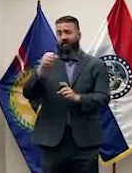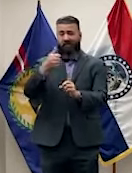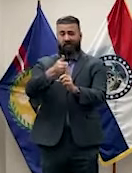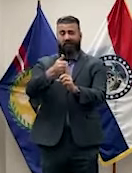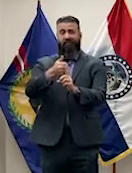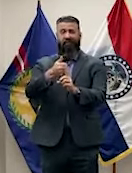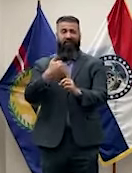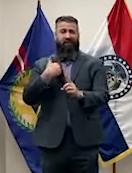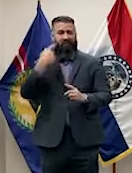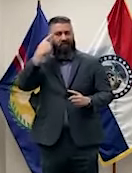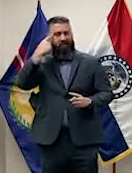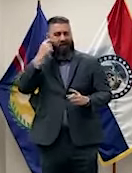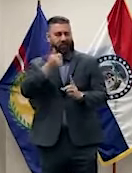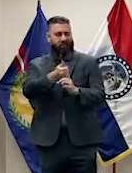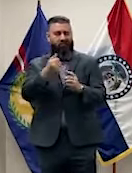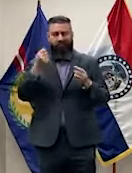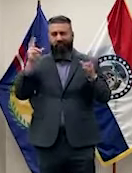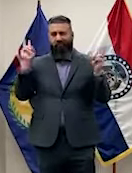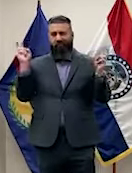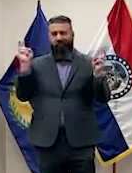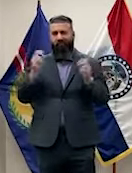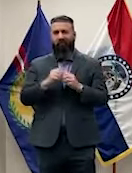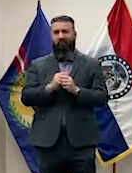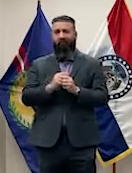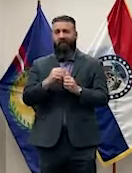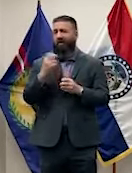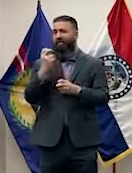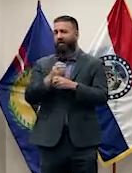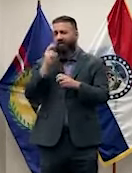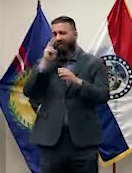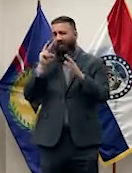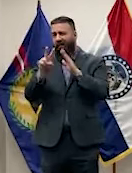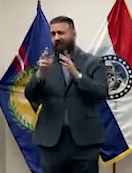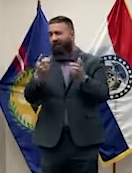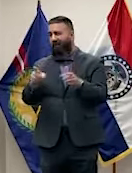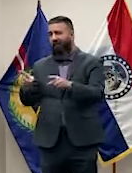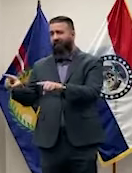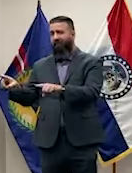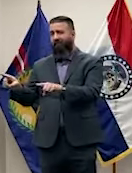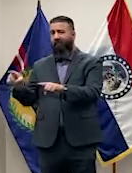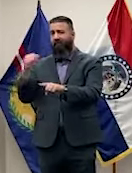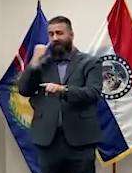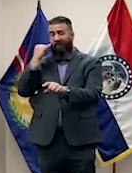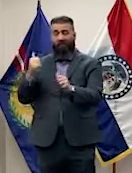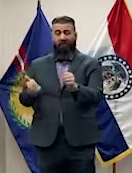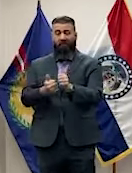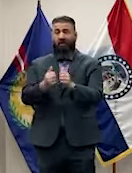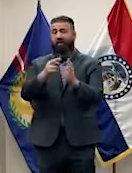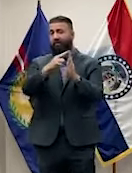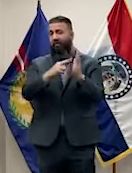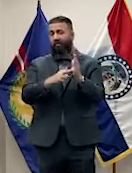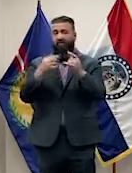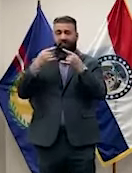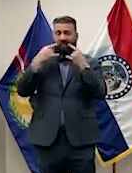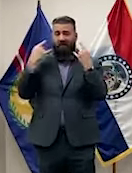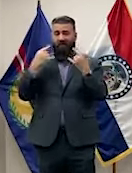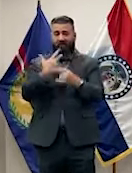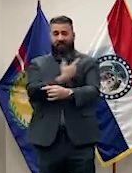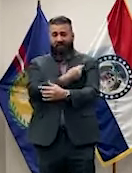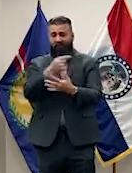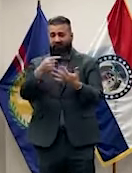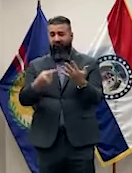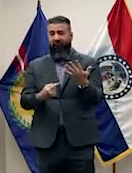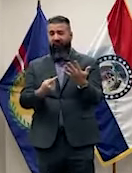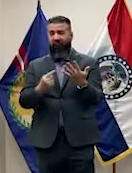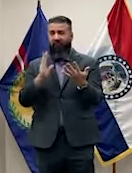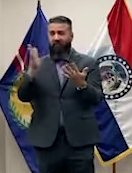each variant that comes along. But we do know that mitigation efforts, if followed, will make a difference.